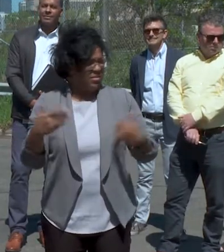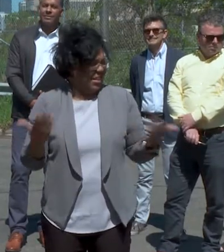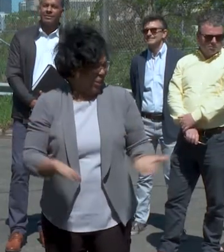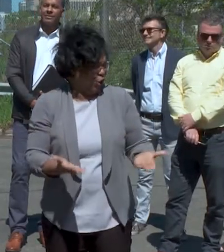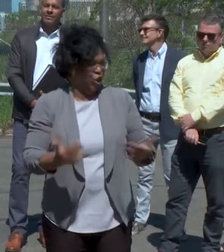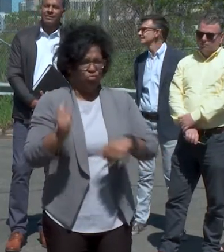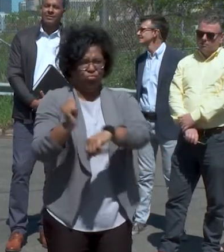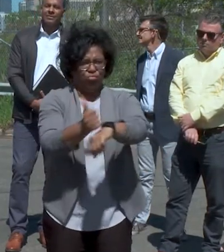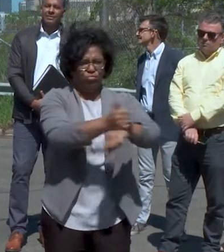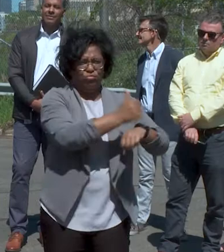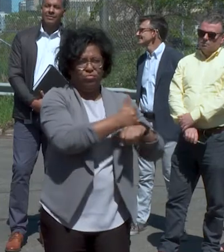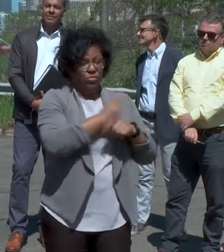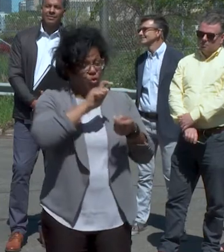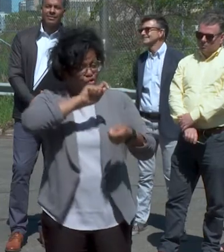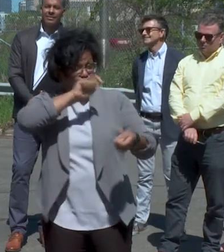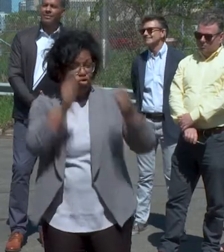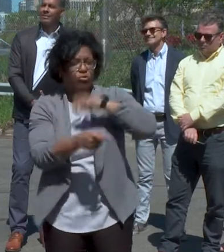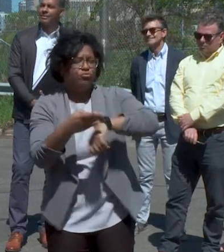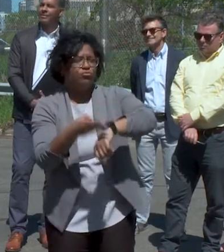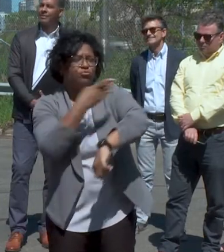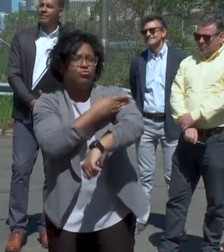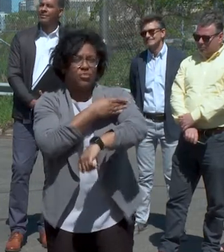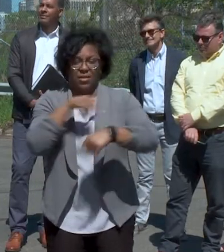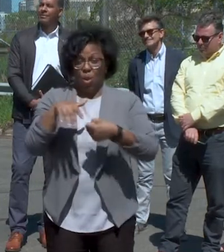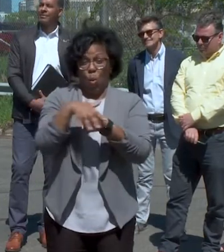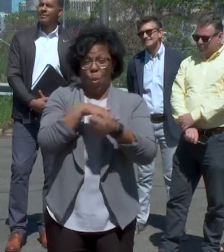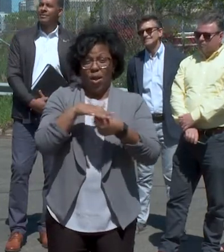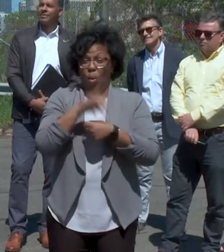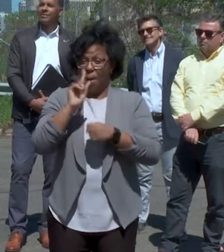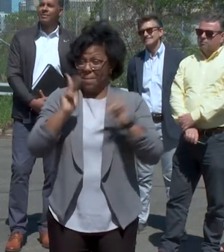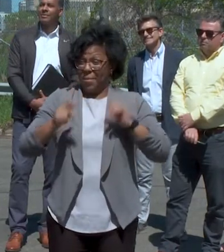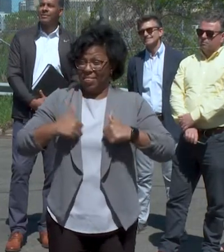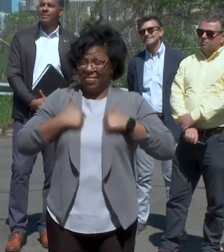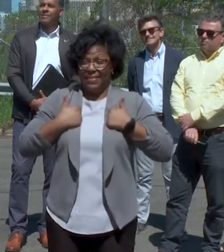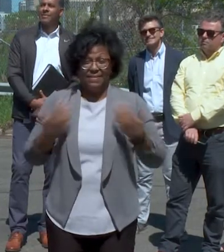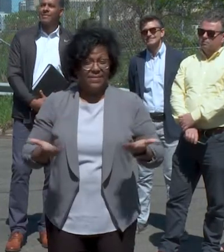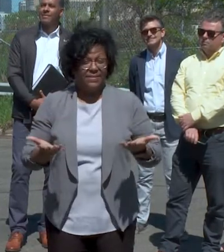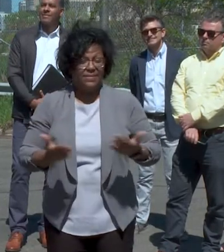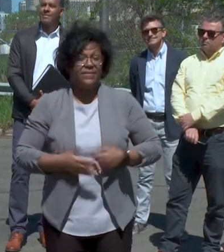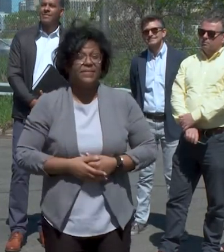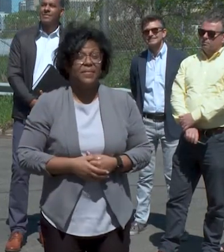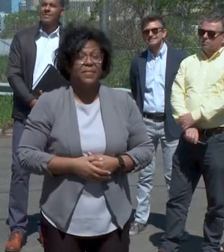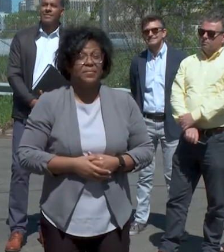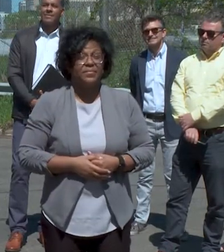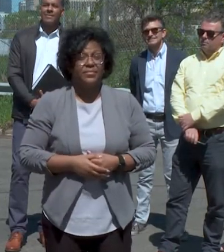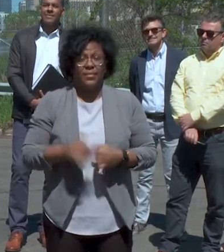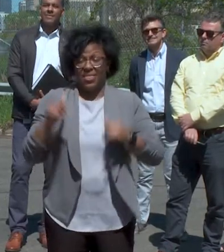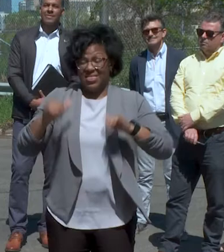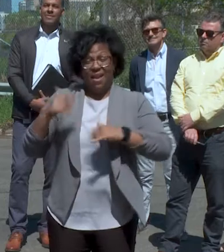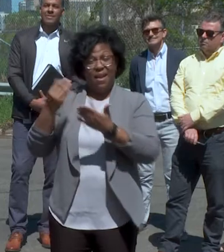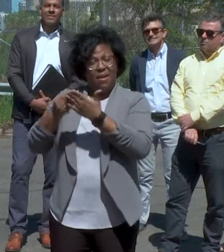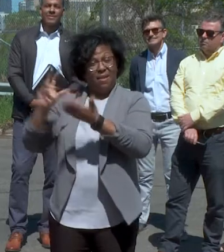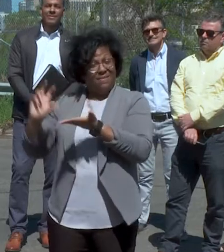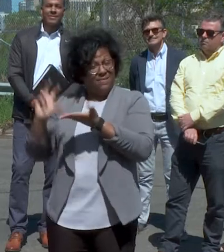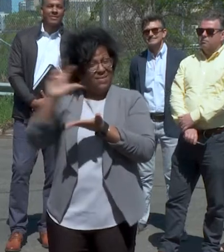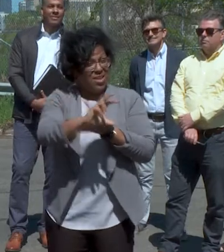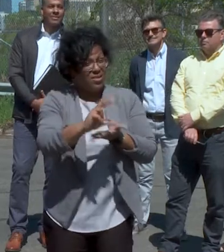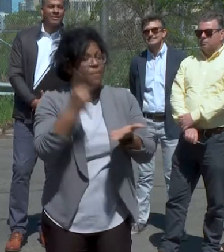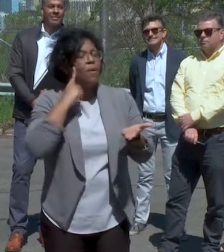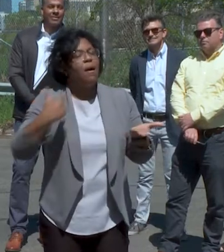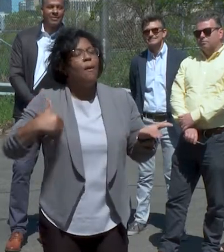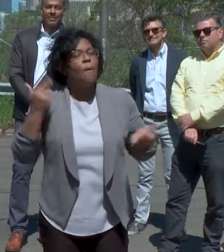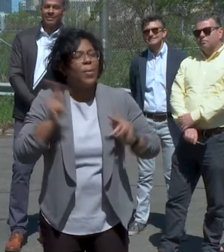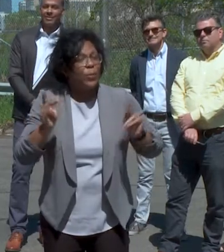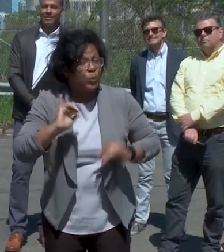our neighborhoods. Along with the investment comes opportunities for youth and other